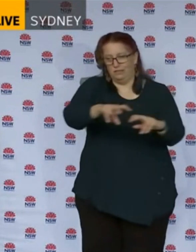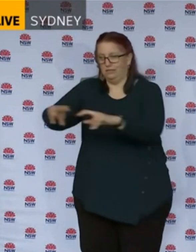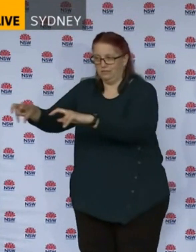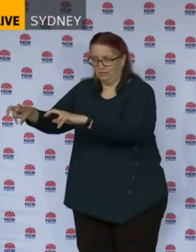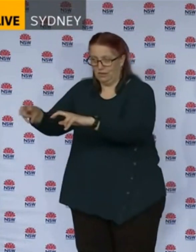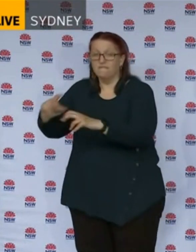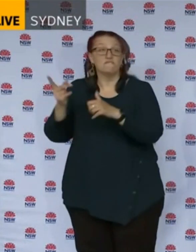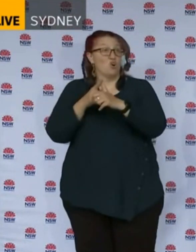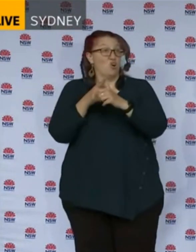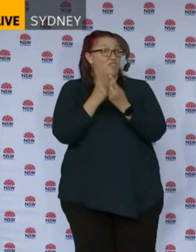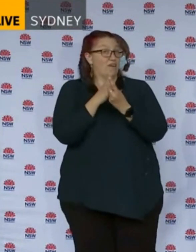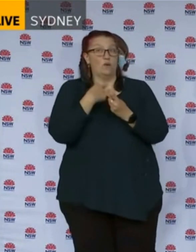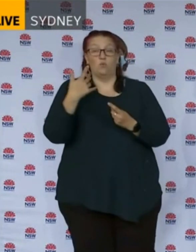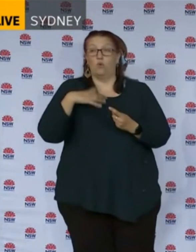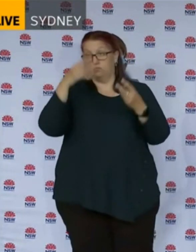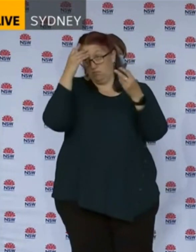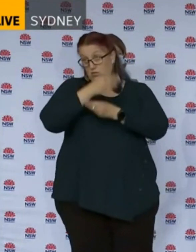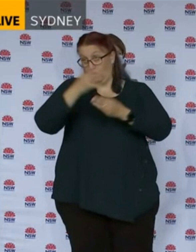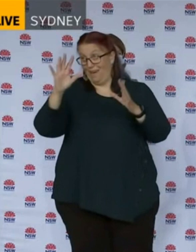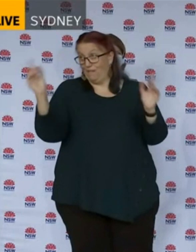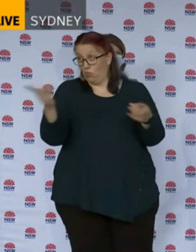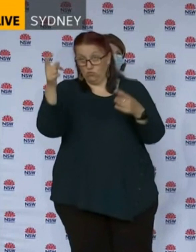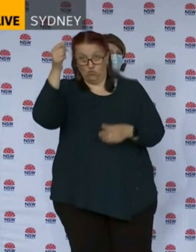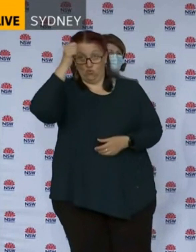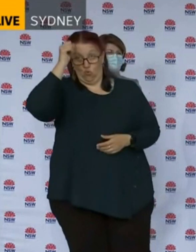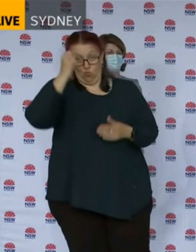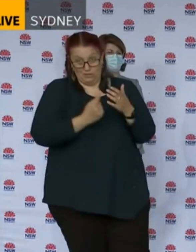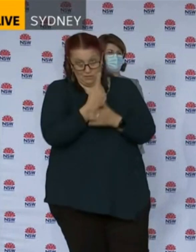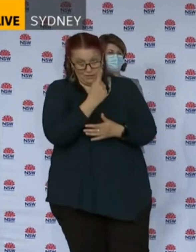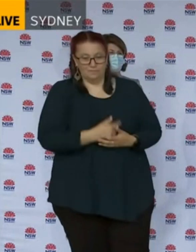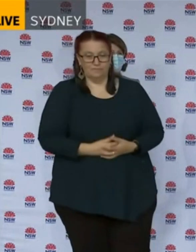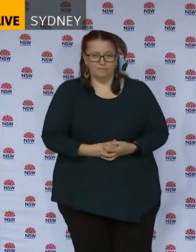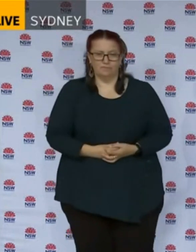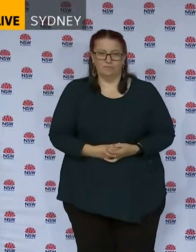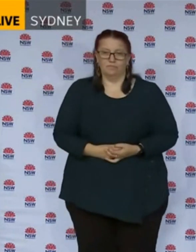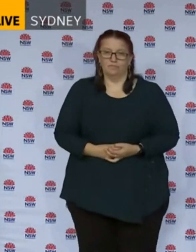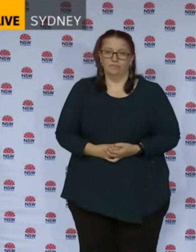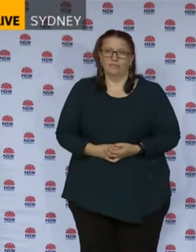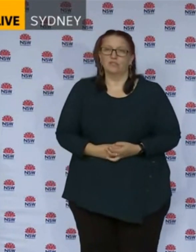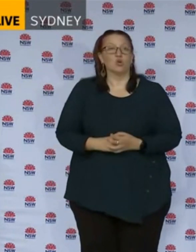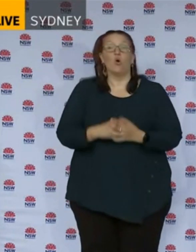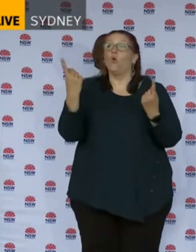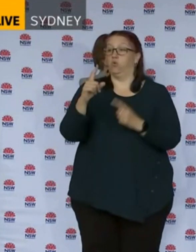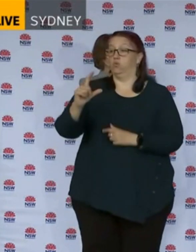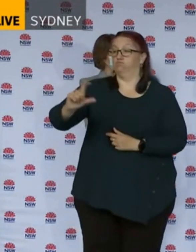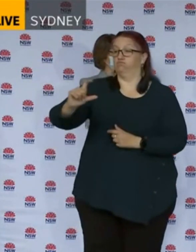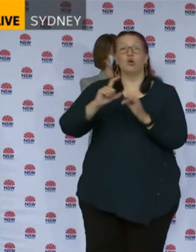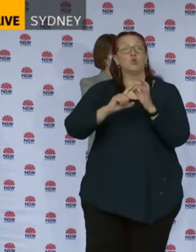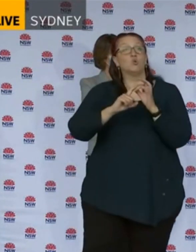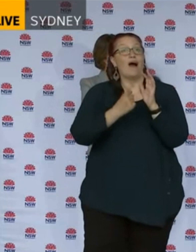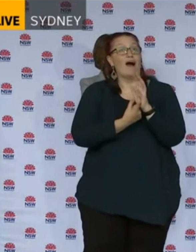sure everyone's aware. So there was communication that went to a large number of people related to the QR codes that checked